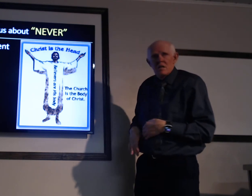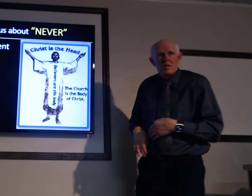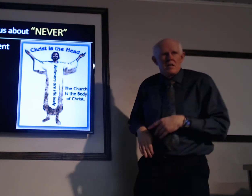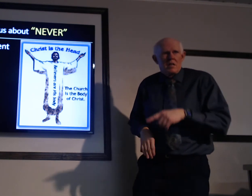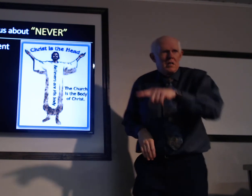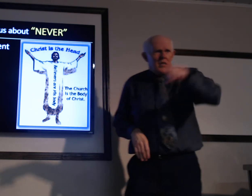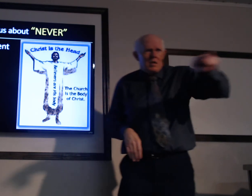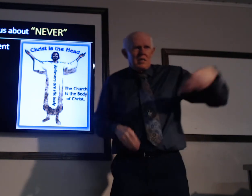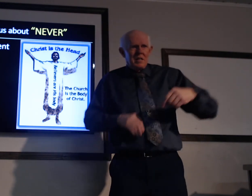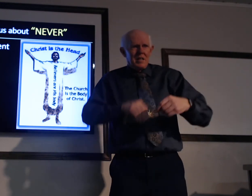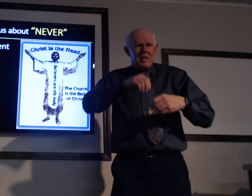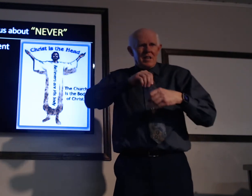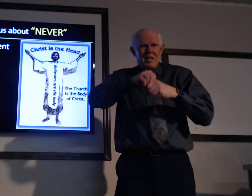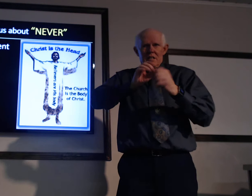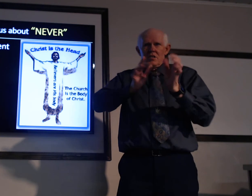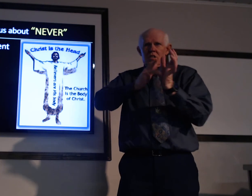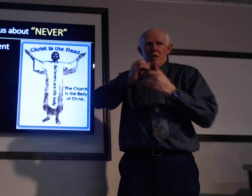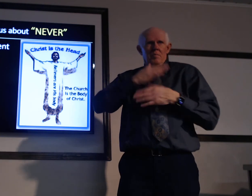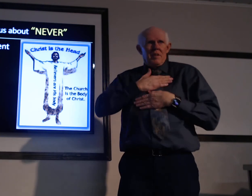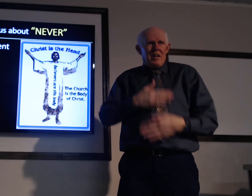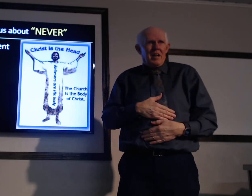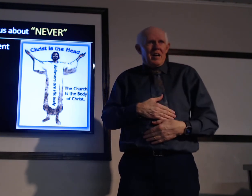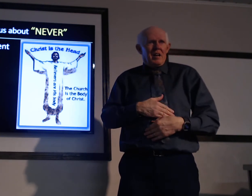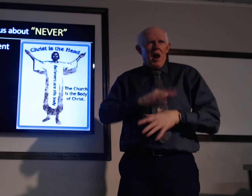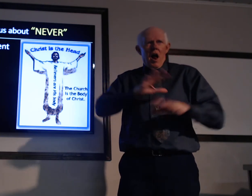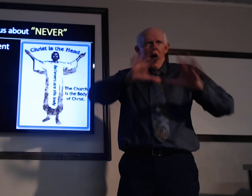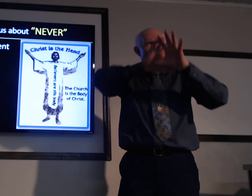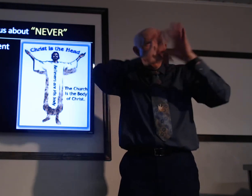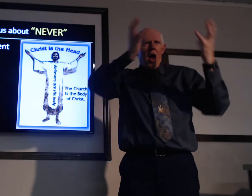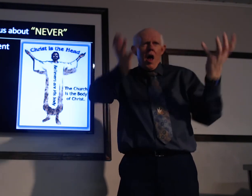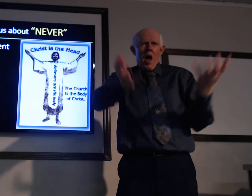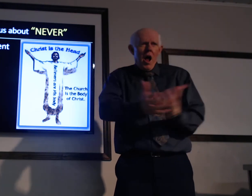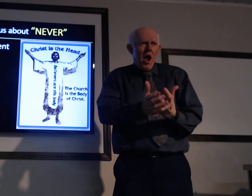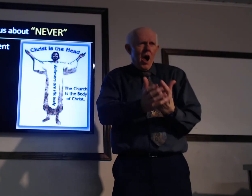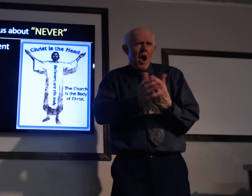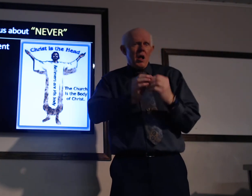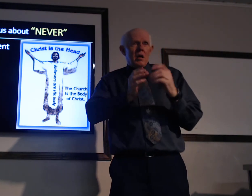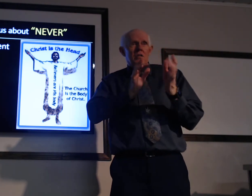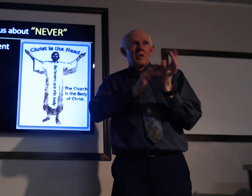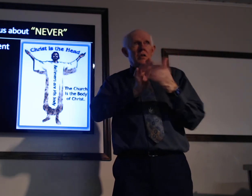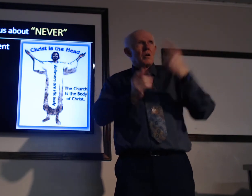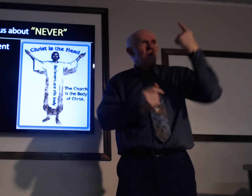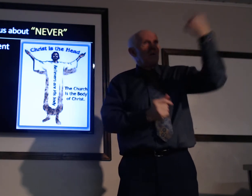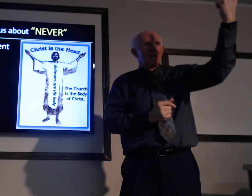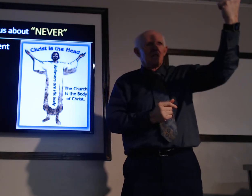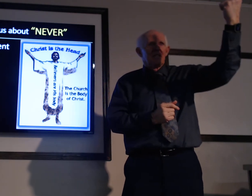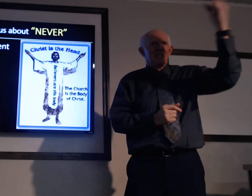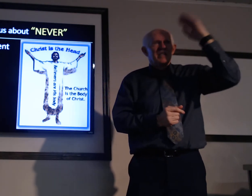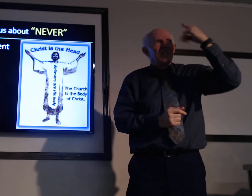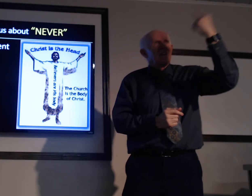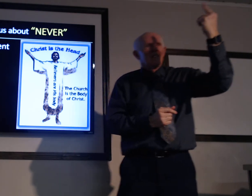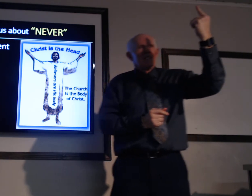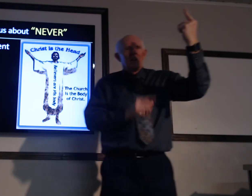Christ. You all are in Jesus' body. The whole world. And he is